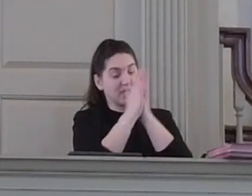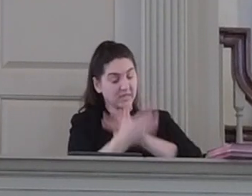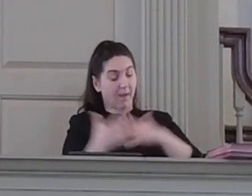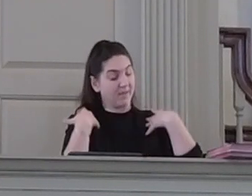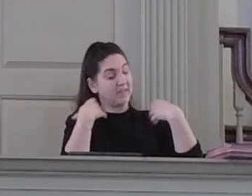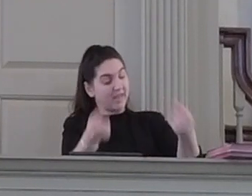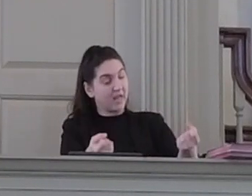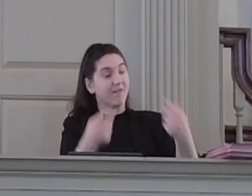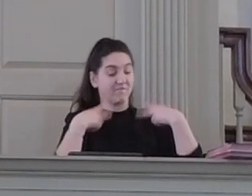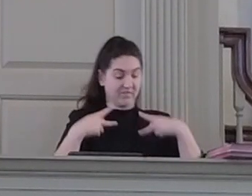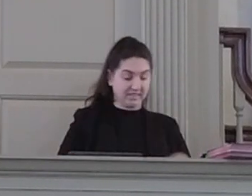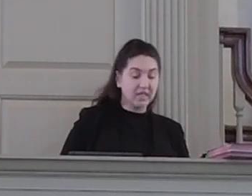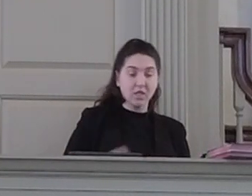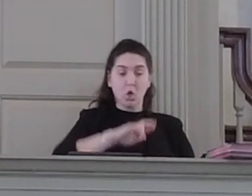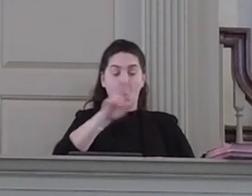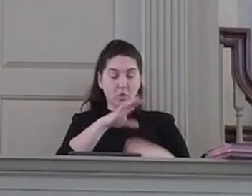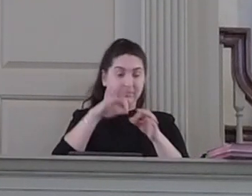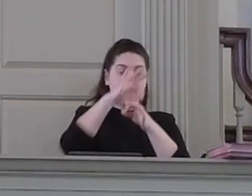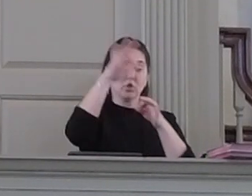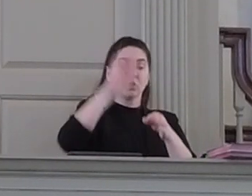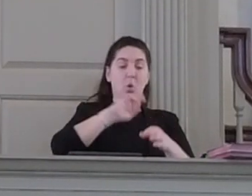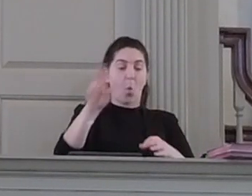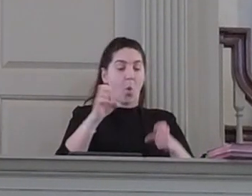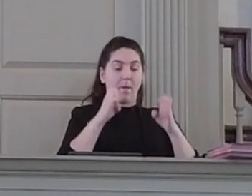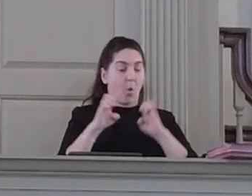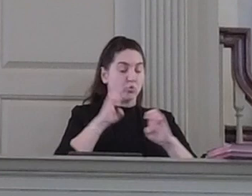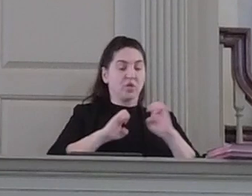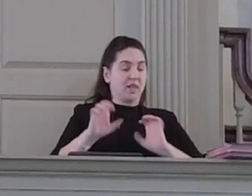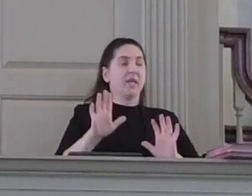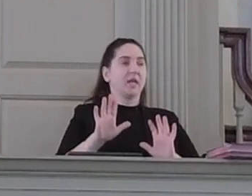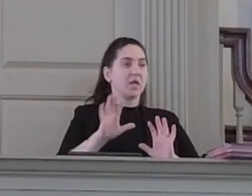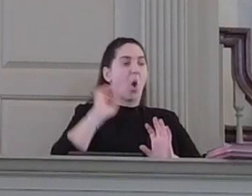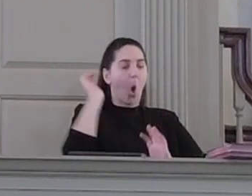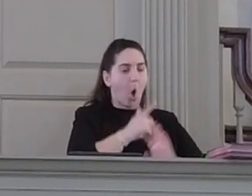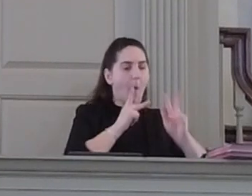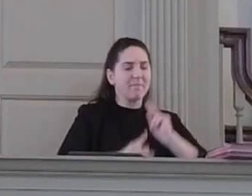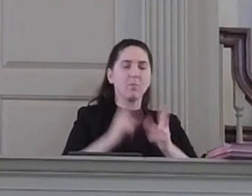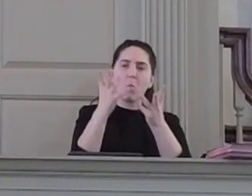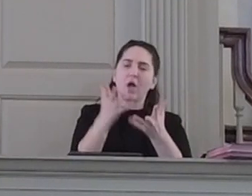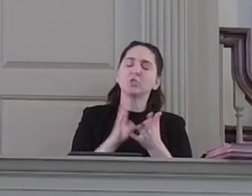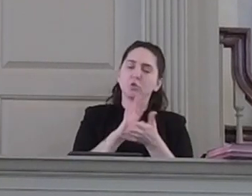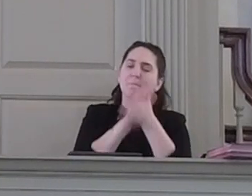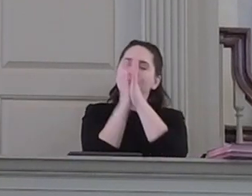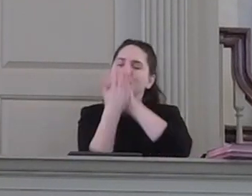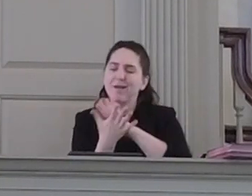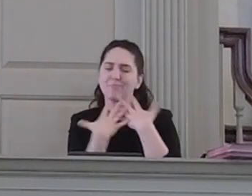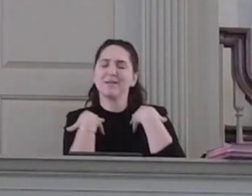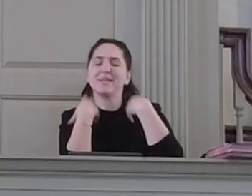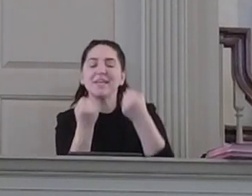physically or spiritually or emotionally. And he healed them.